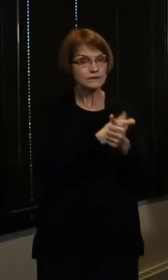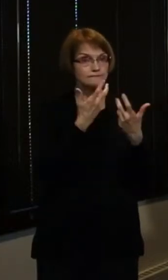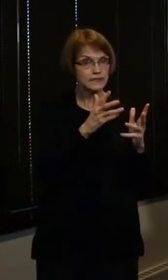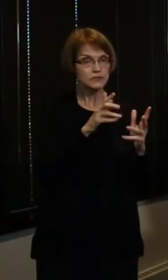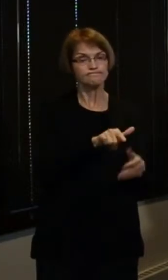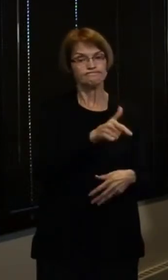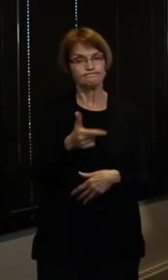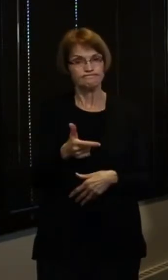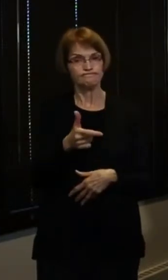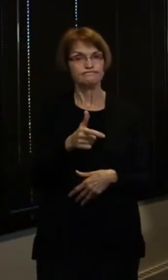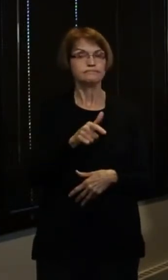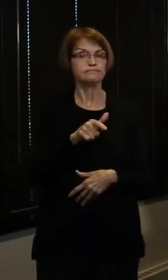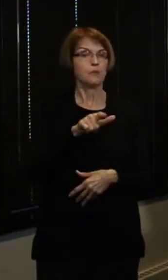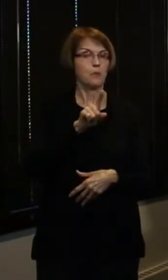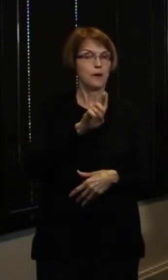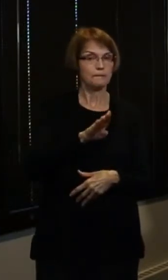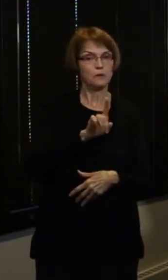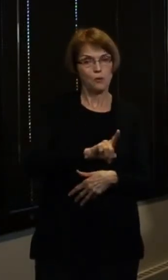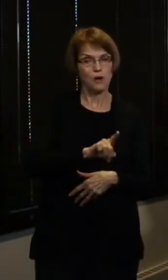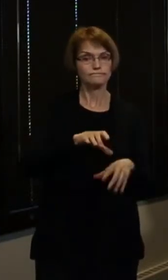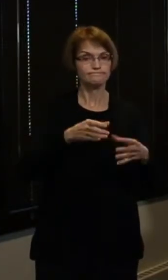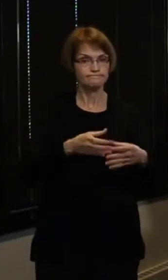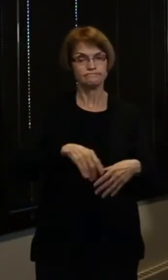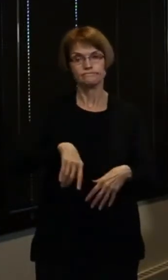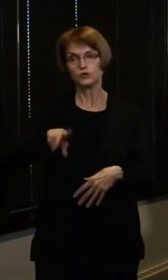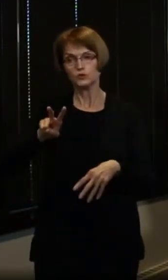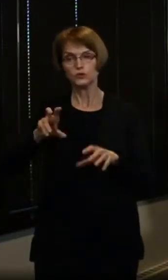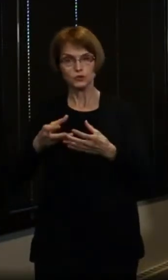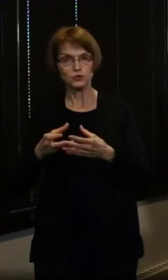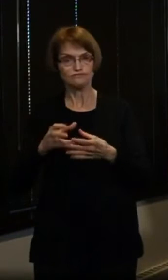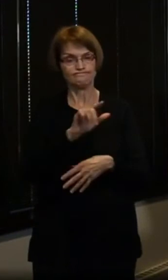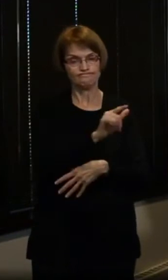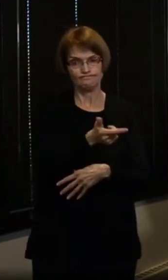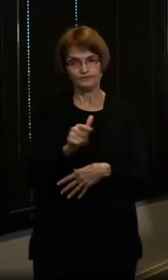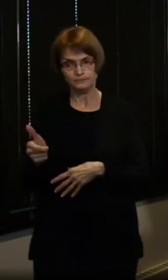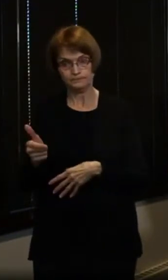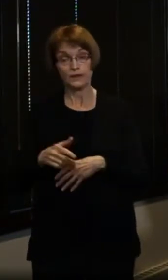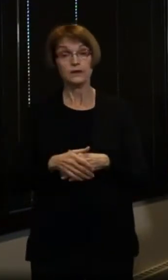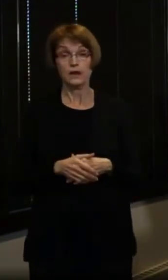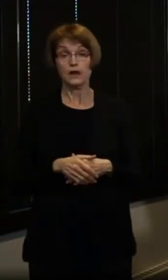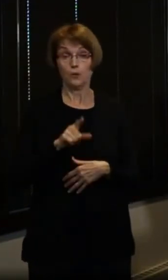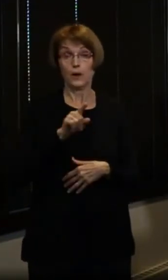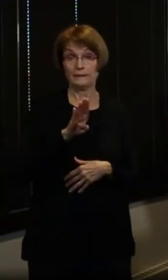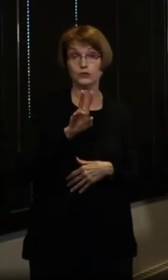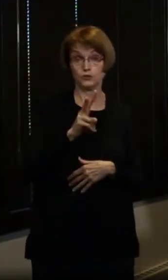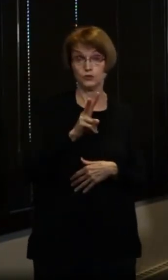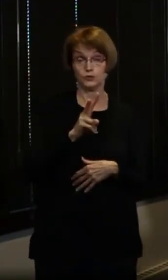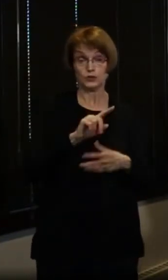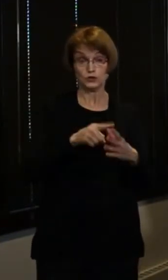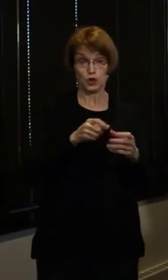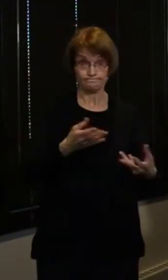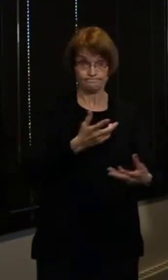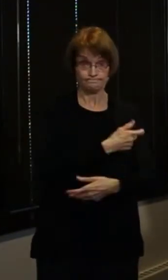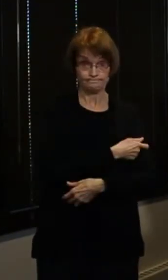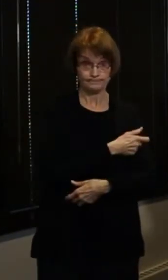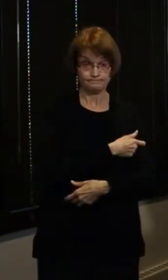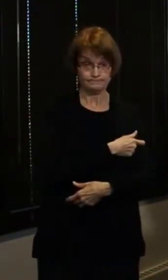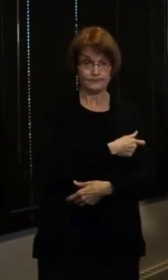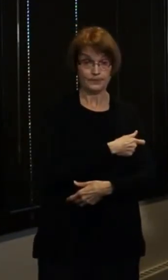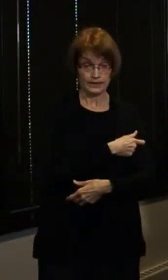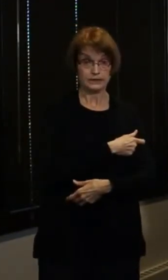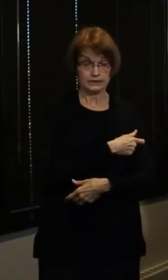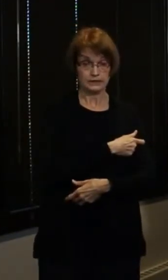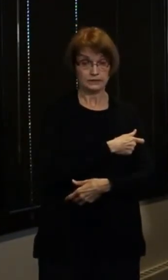and 1B2 population. And then even when we started with the 1B2, we also wanted to make sure we were prioritizing